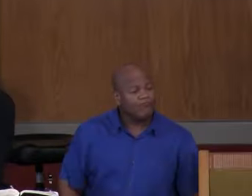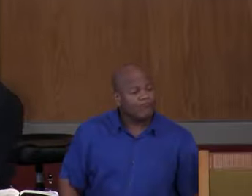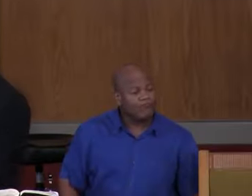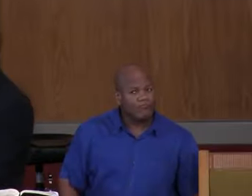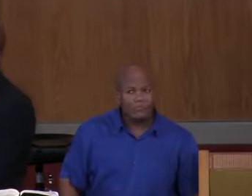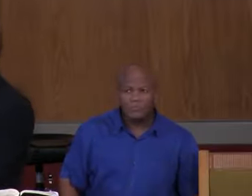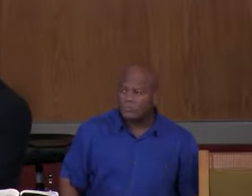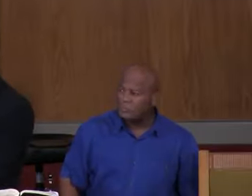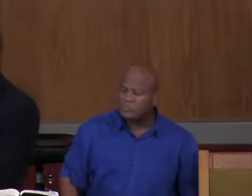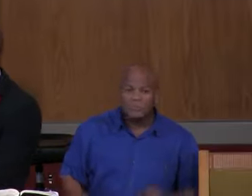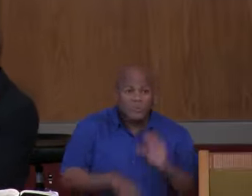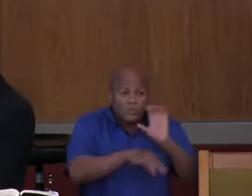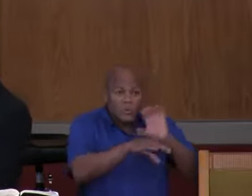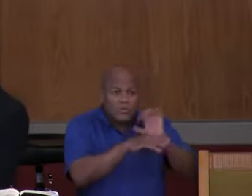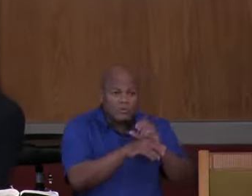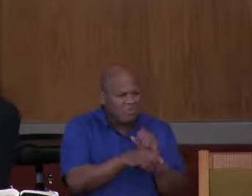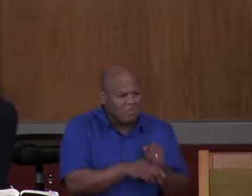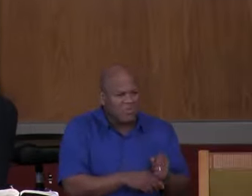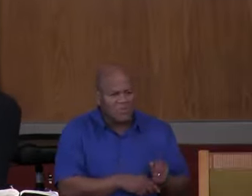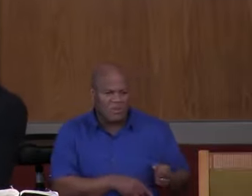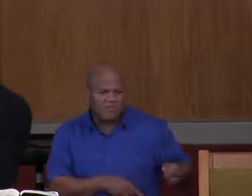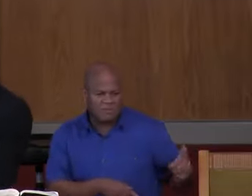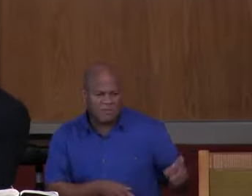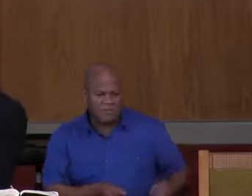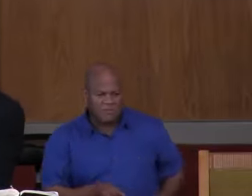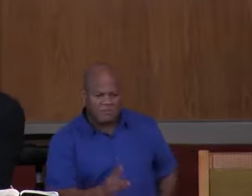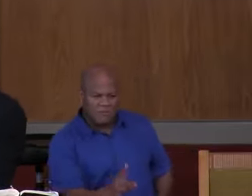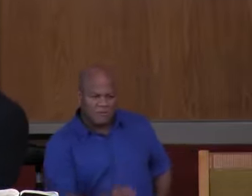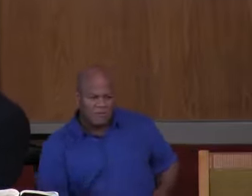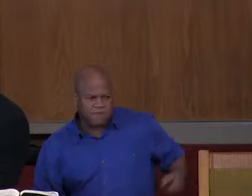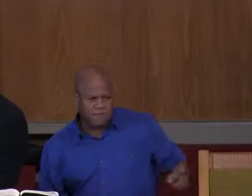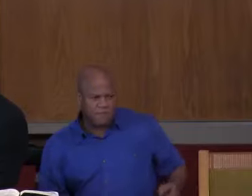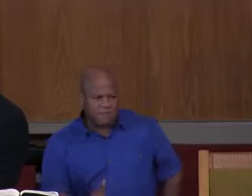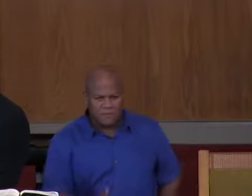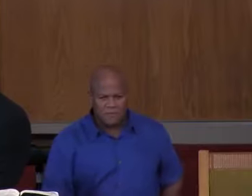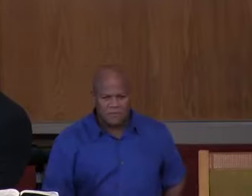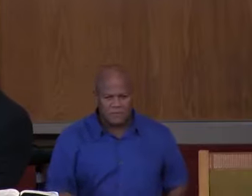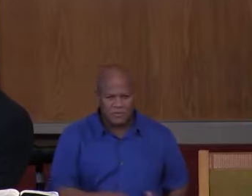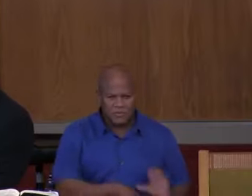Somebody throwing shots at the church, and let me throw this petty, little petty in here because the laundry's here. Watch it.